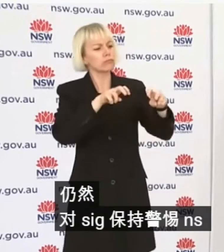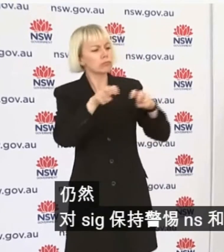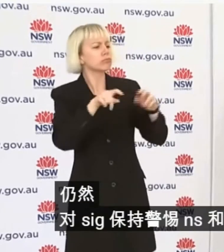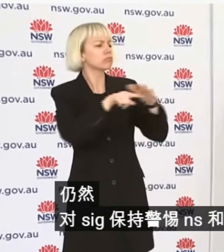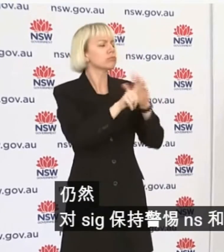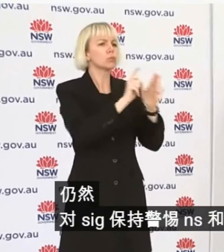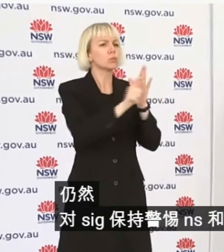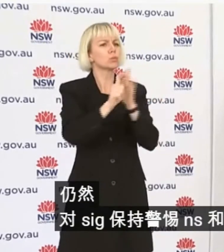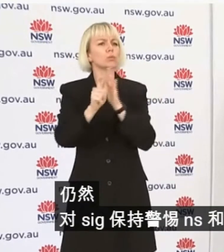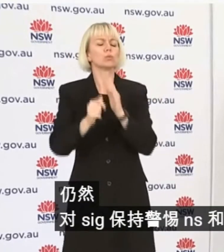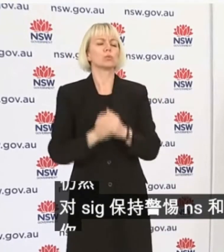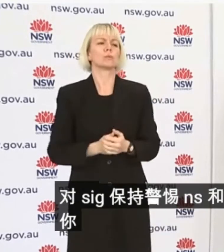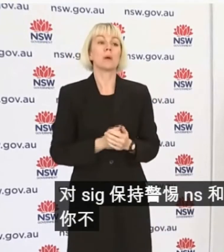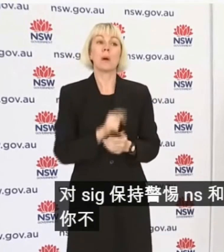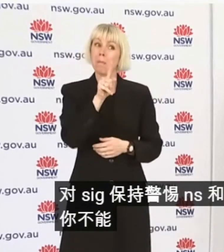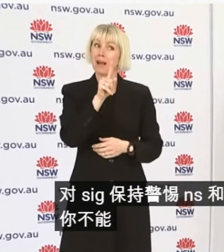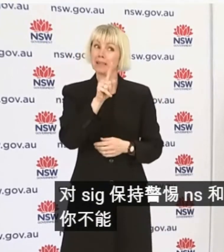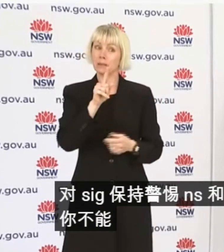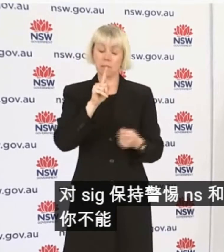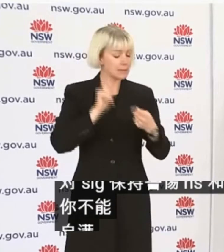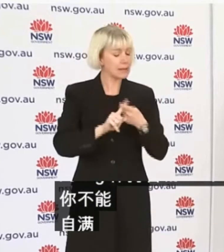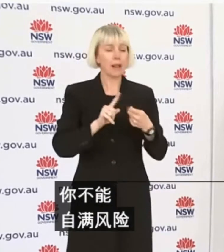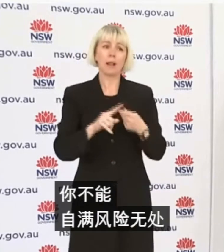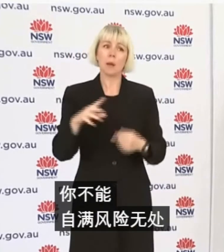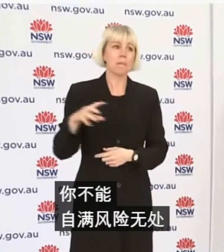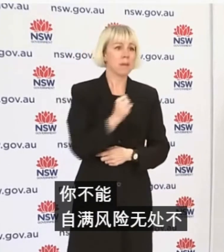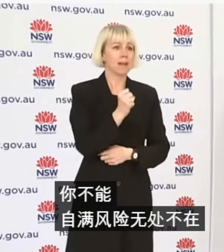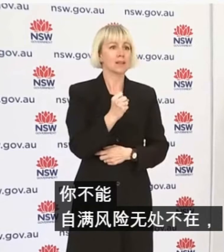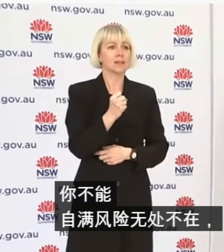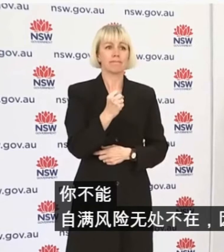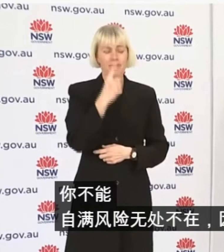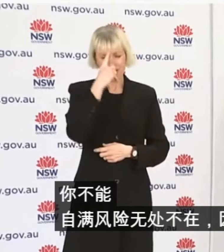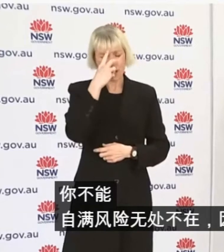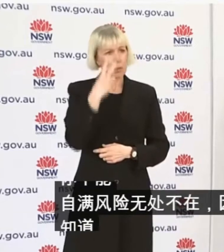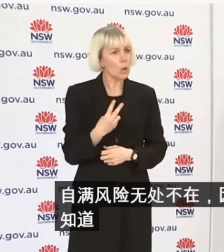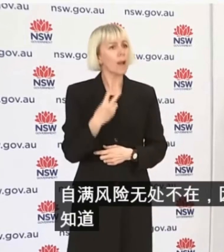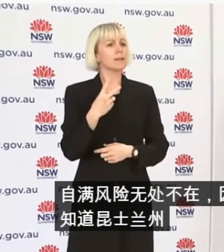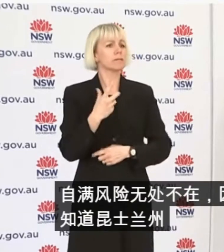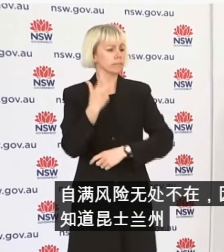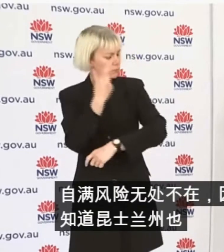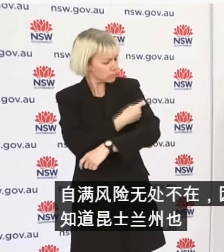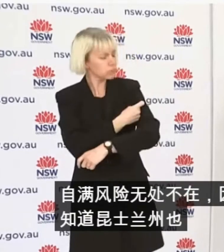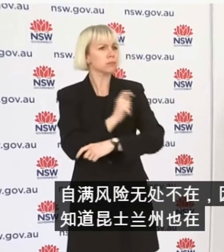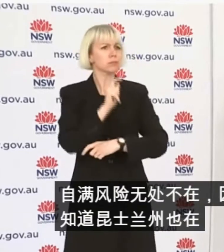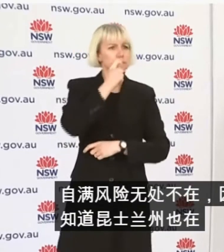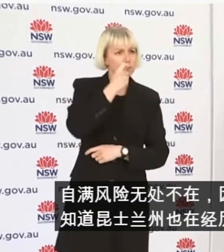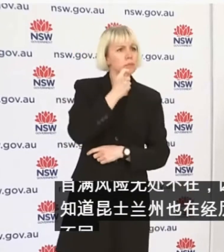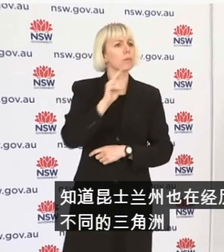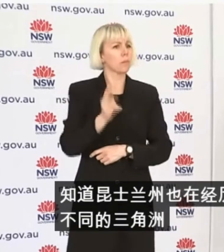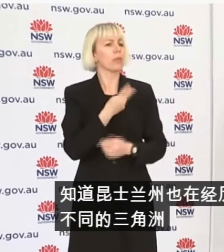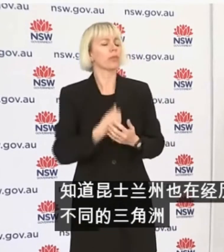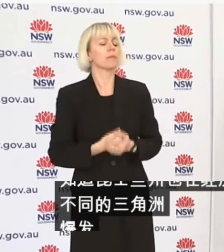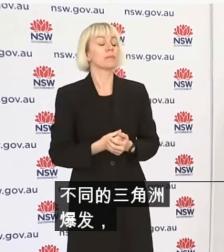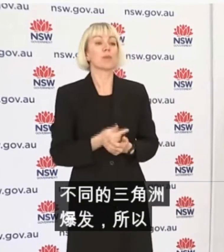signs and symptoms, getting tested. You cannot be complacent. The risk exists everywhere, and as you're aware, Queensland is also experiencing a